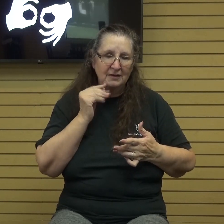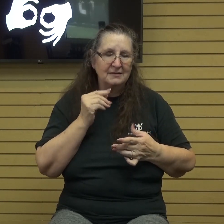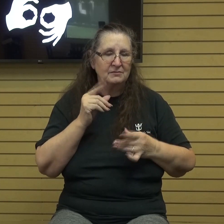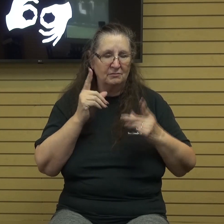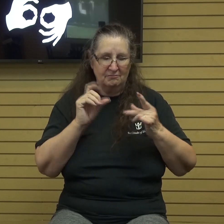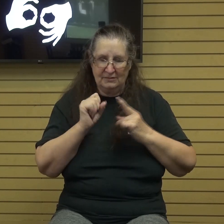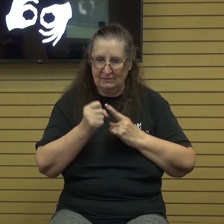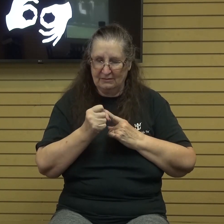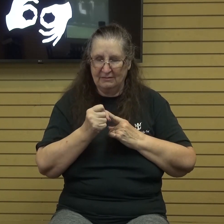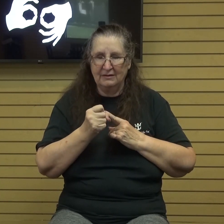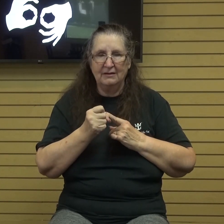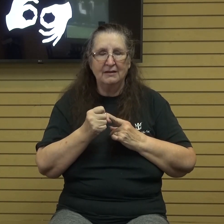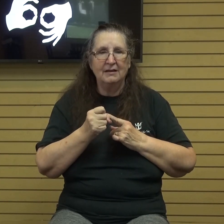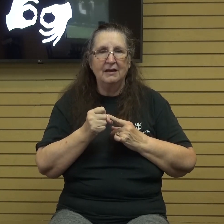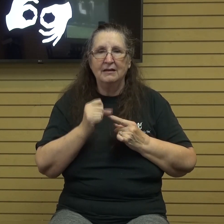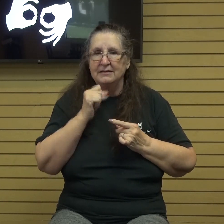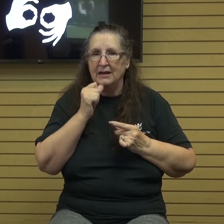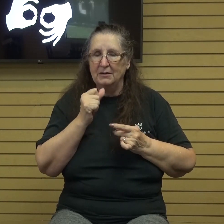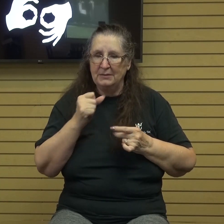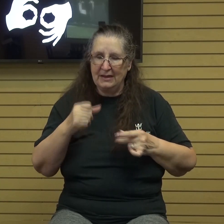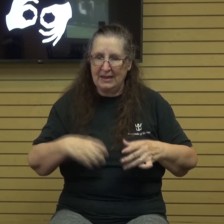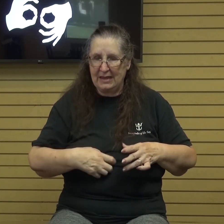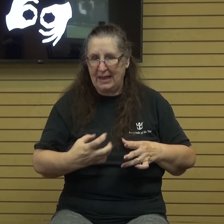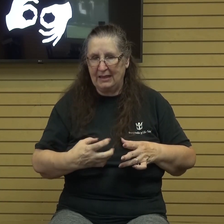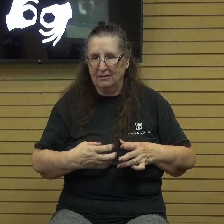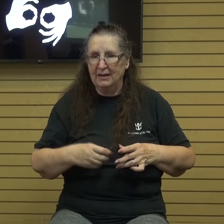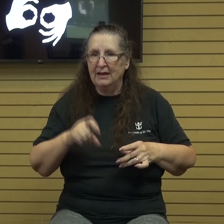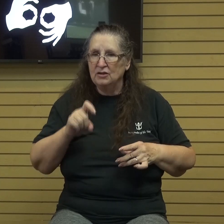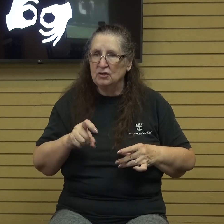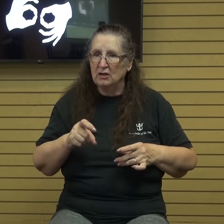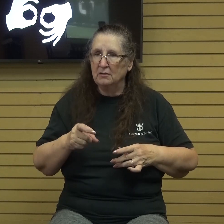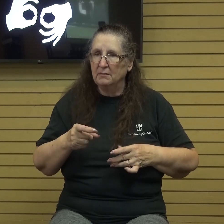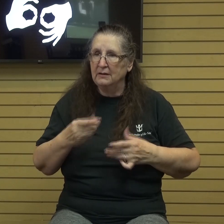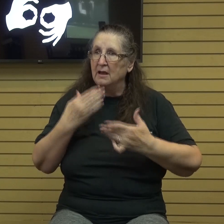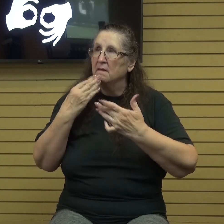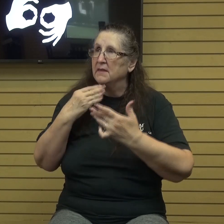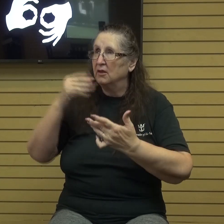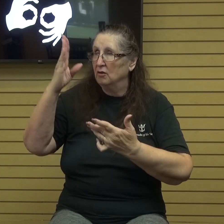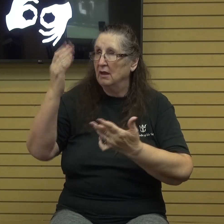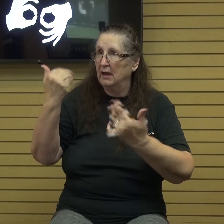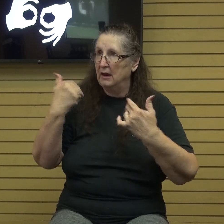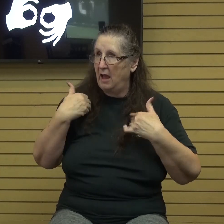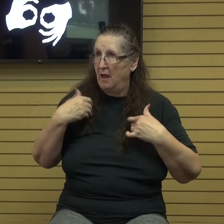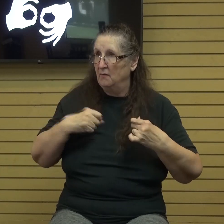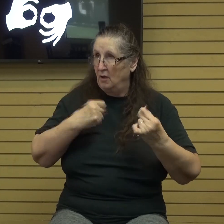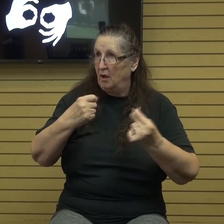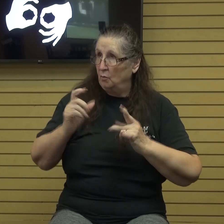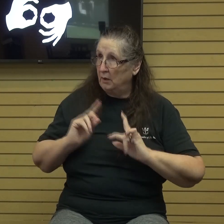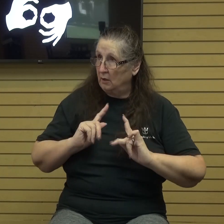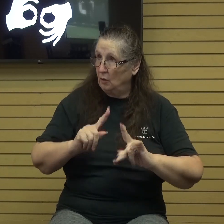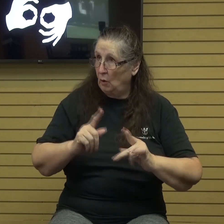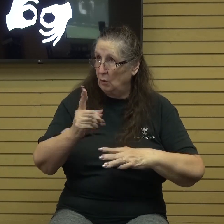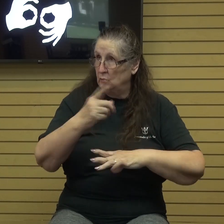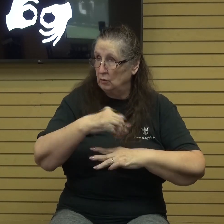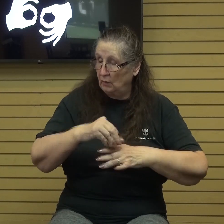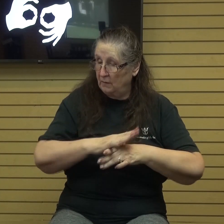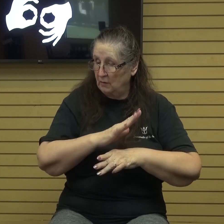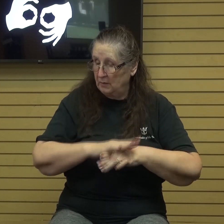just angry. I should have been like, God, thank you that I have a car that can take me to the beach. Lord, thank you that my